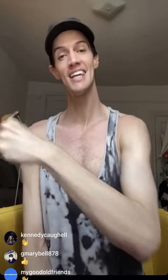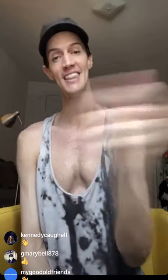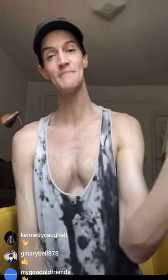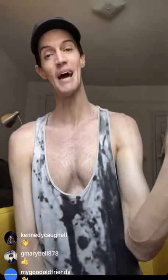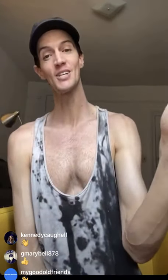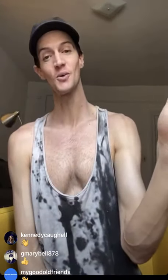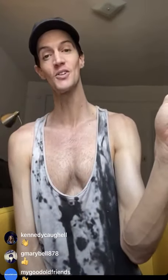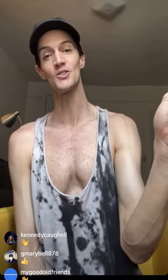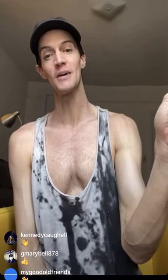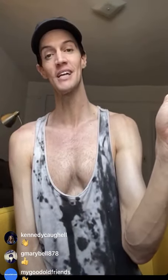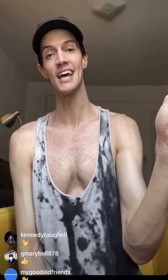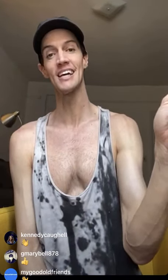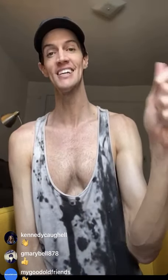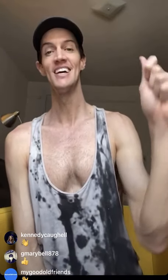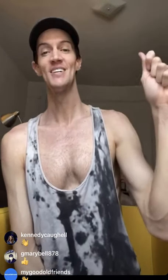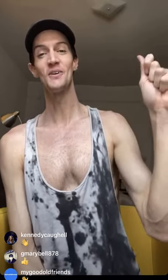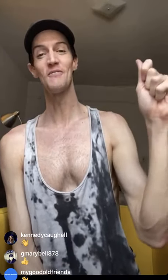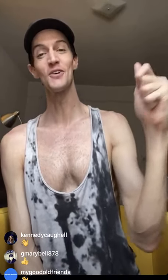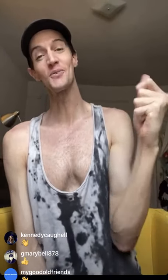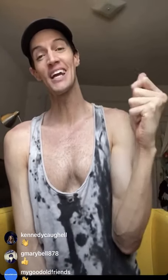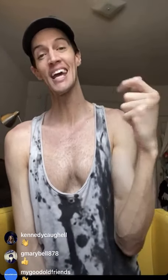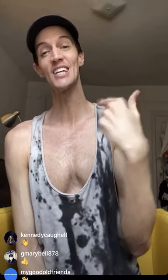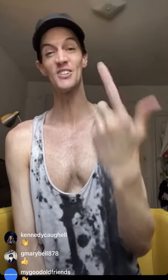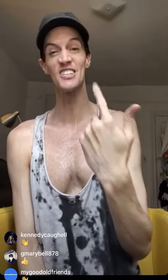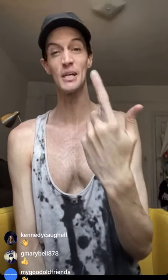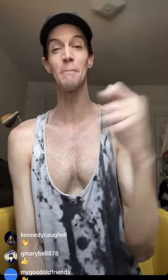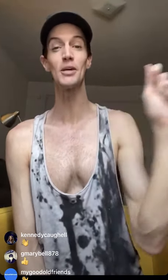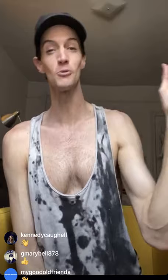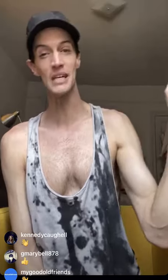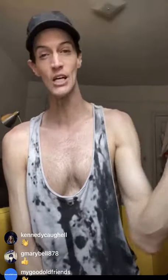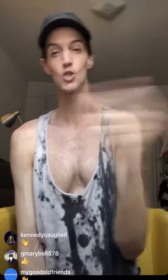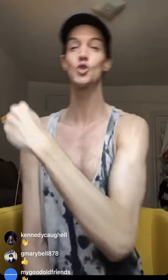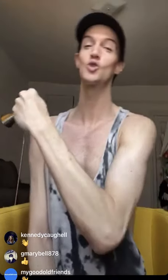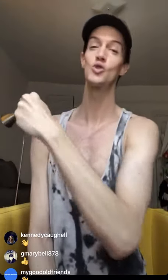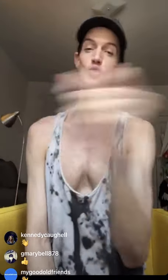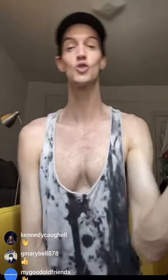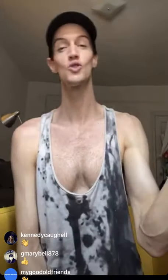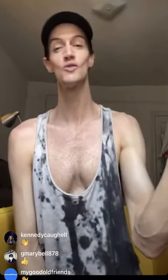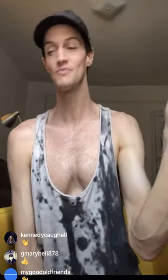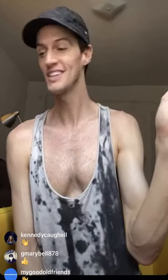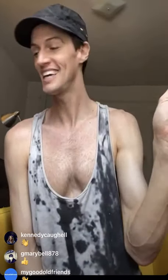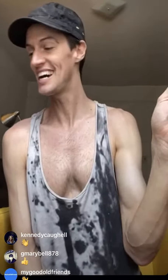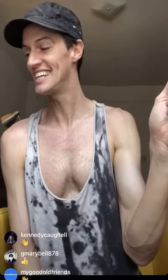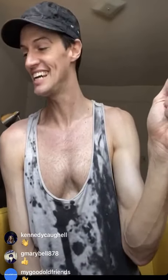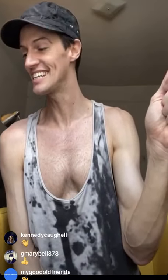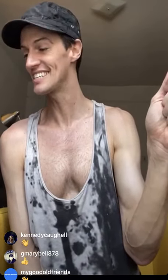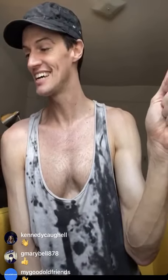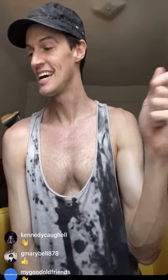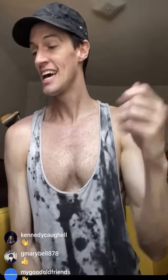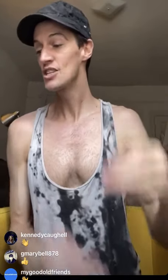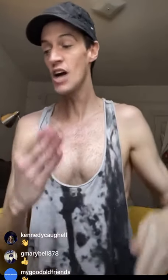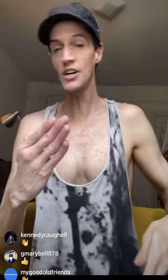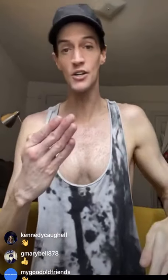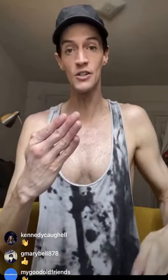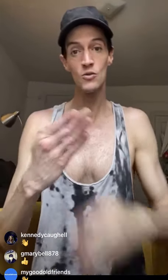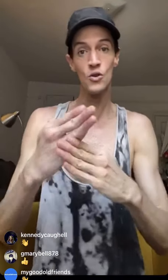back towards your dominant hand. So if you're right-handed, you're just gonna mirror me. Yeah, tennis, soccer,